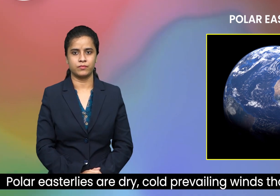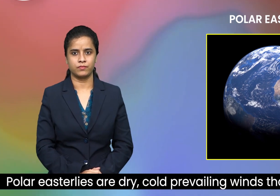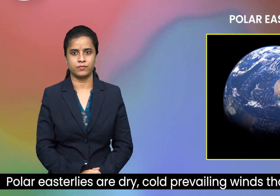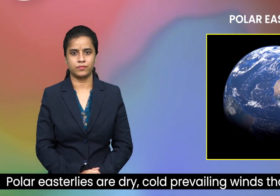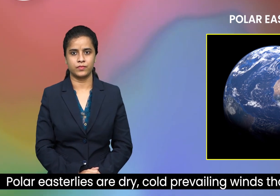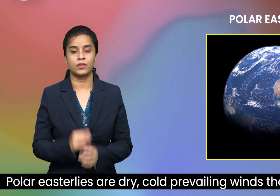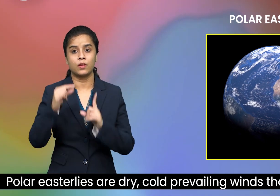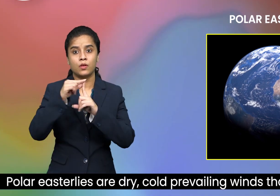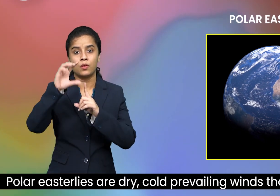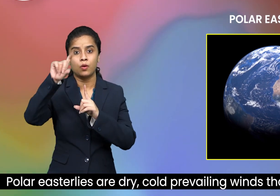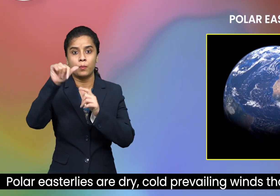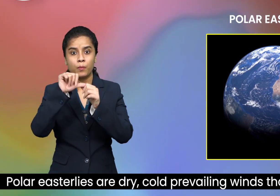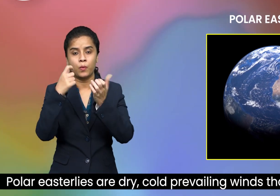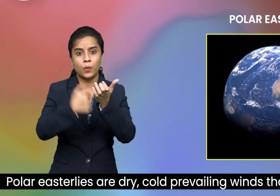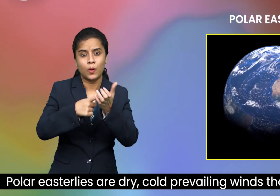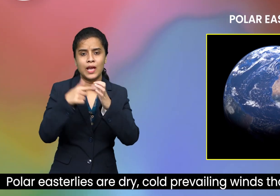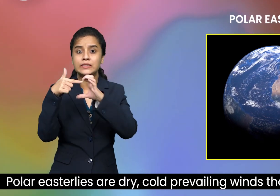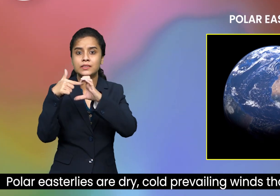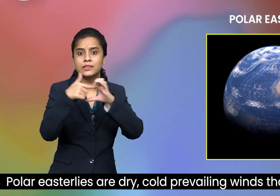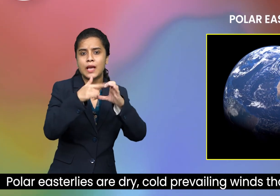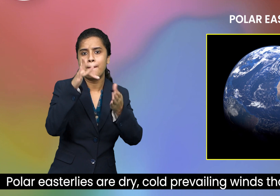Polar easterlies are dry,